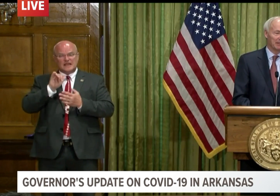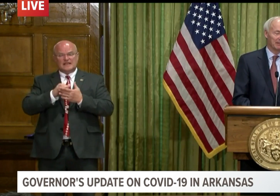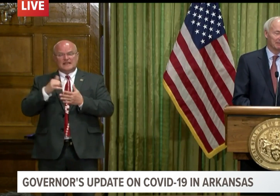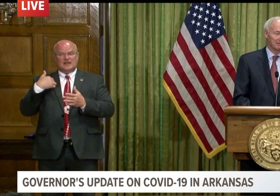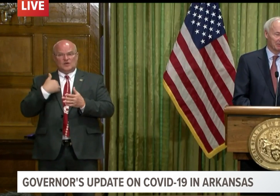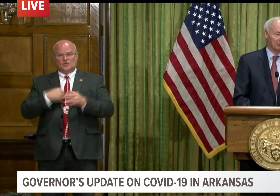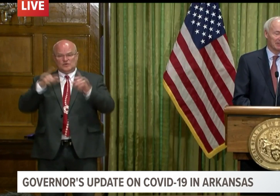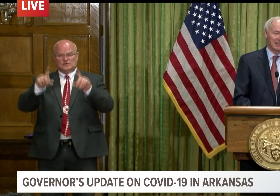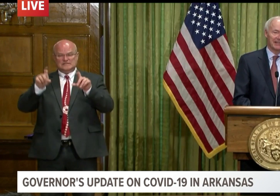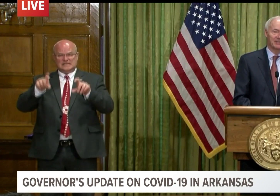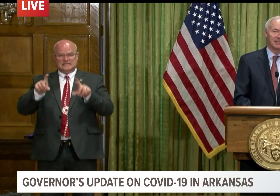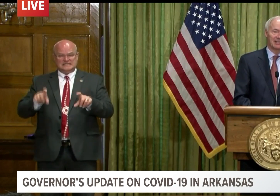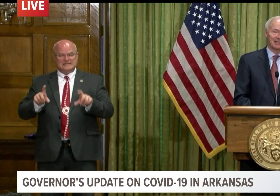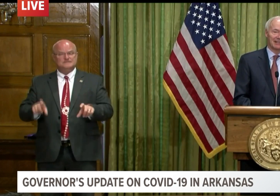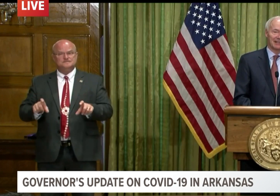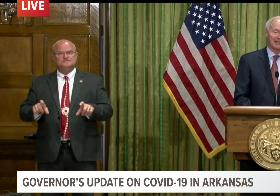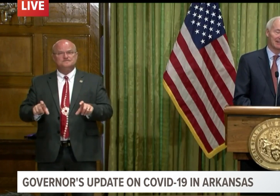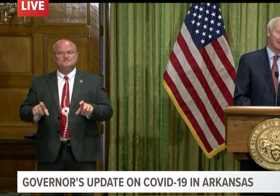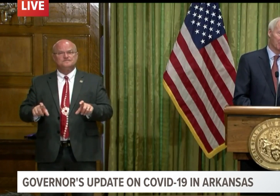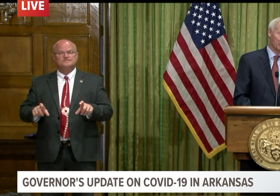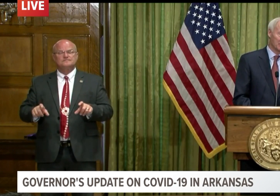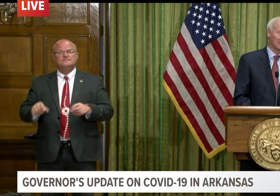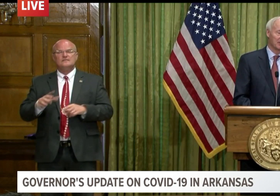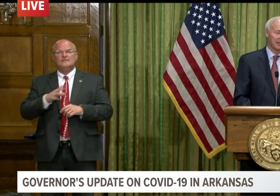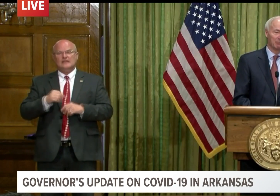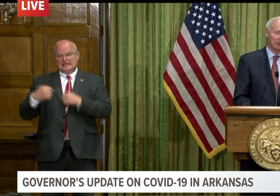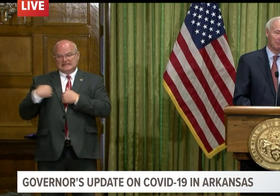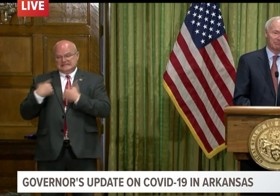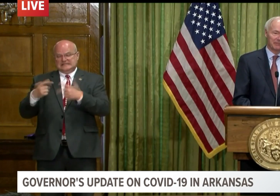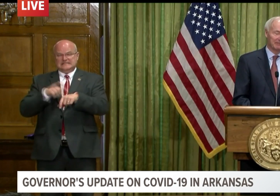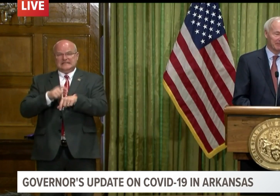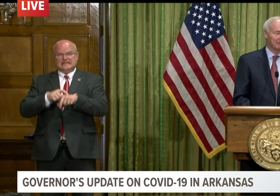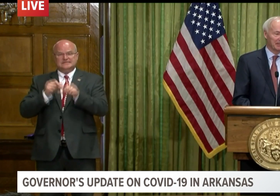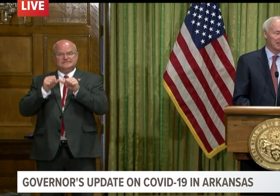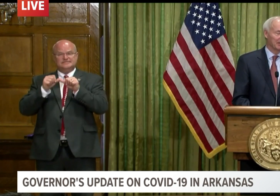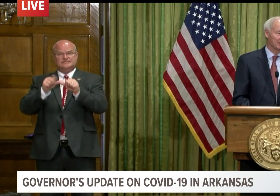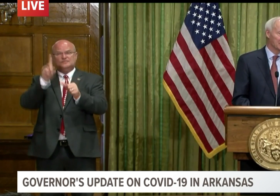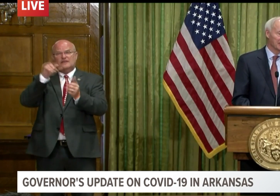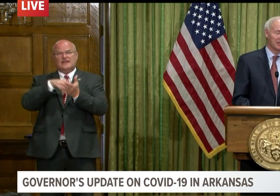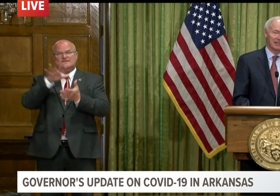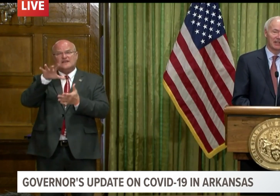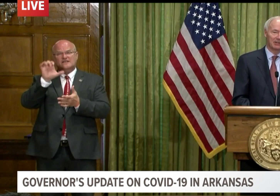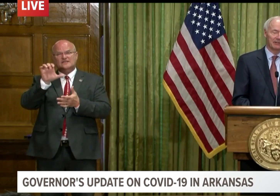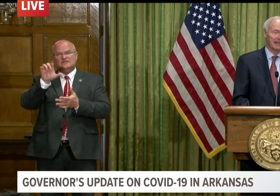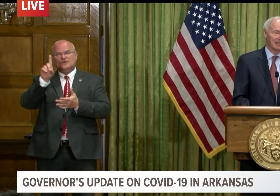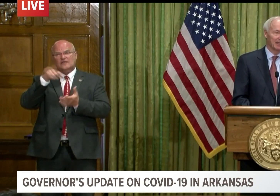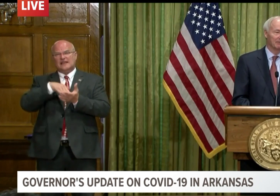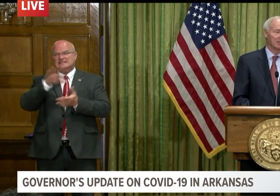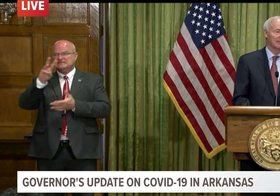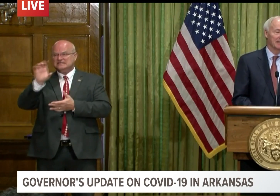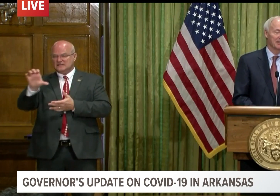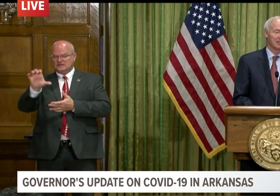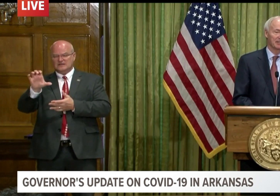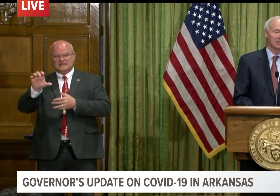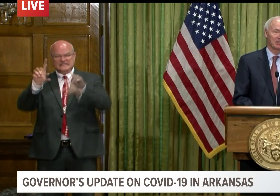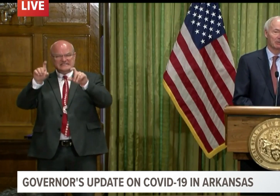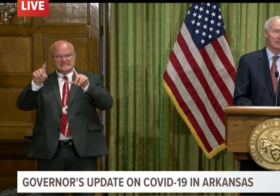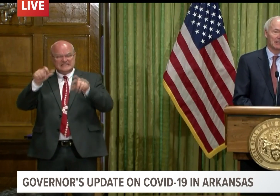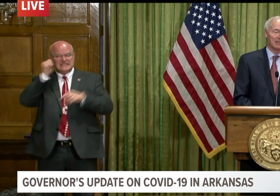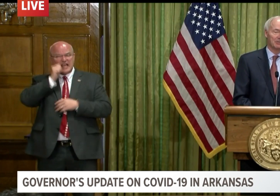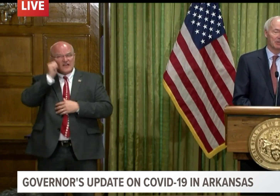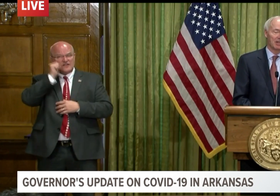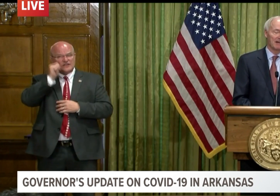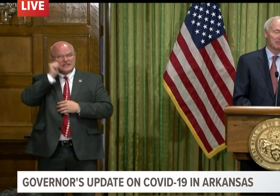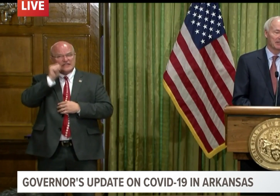we grew to test. And since then, we're at 1,500, 1,600, that level in testing.